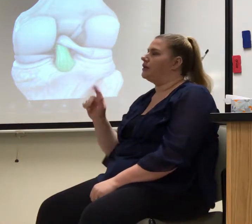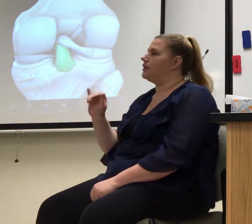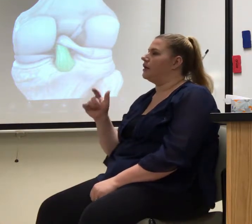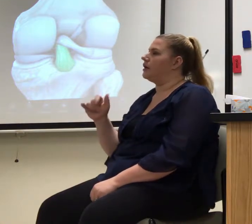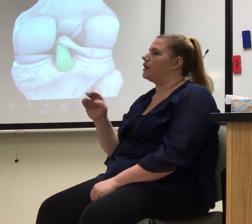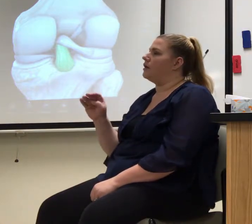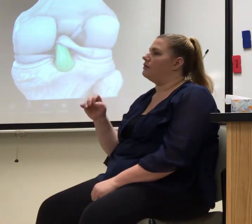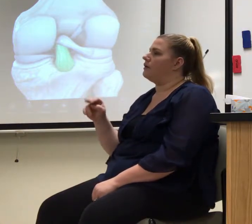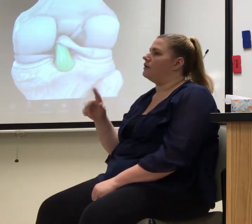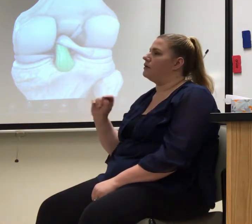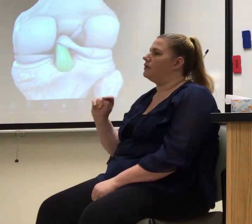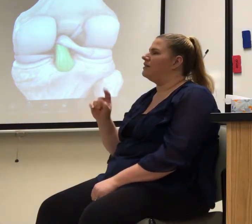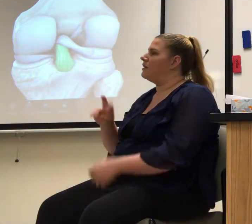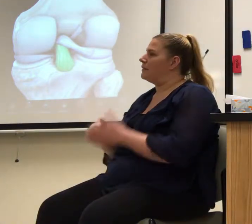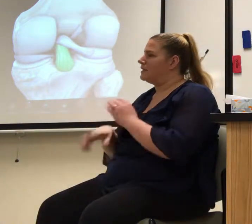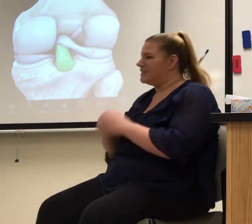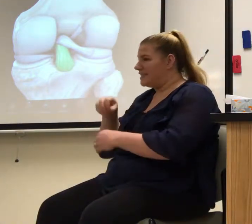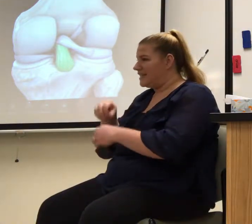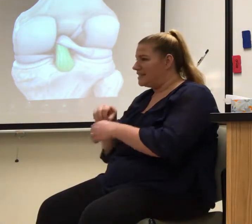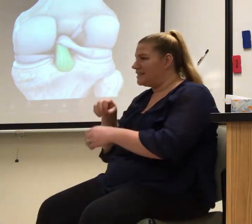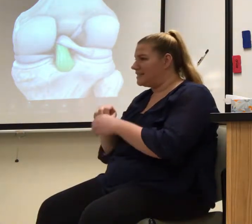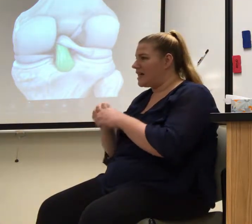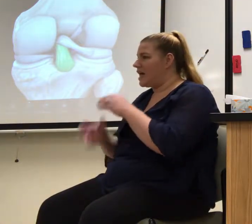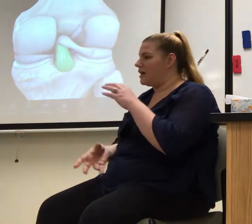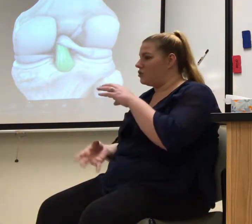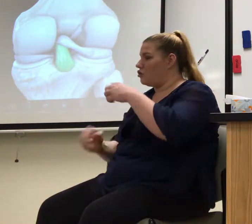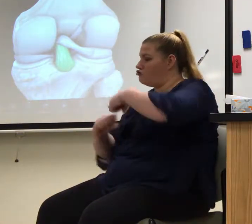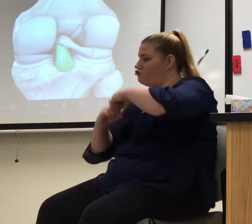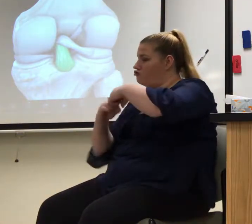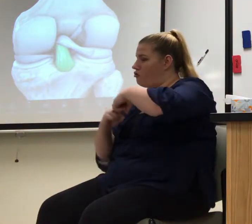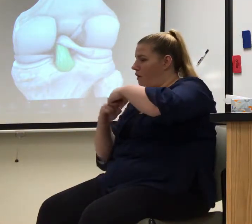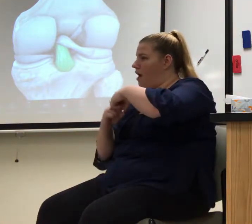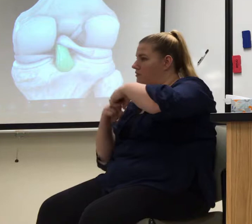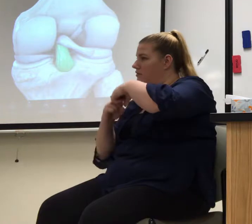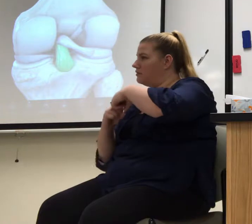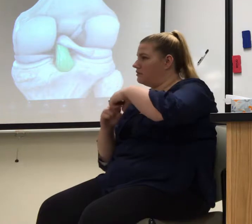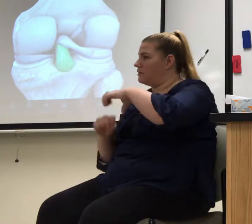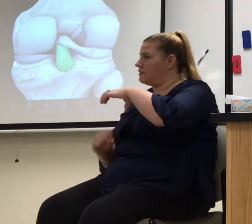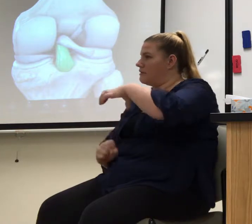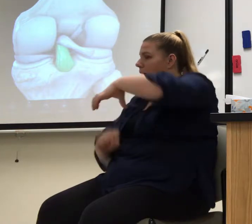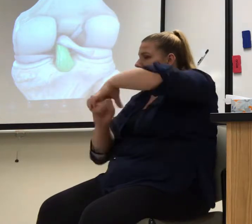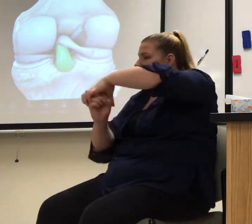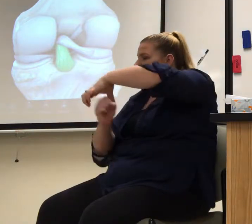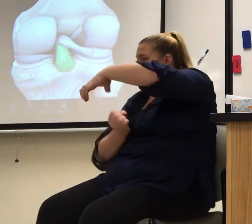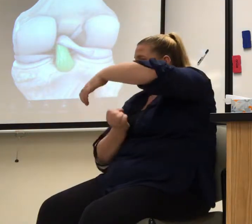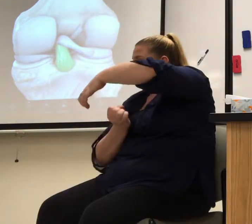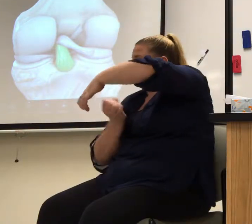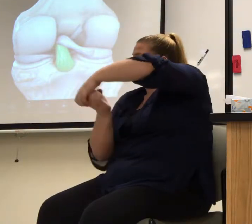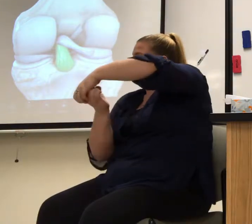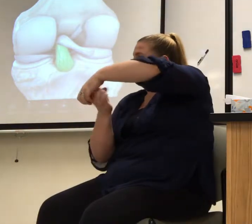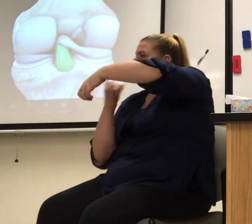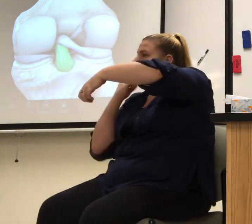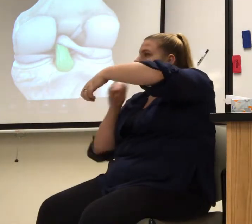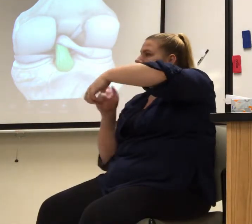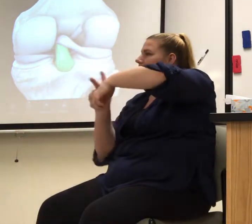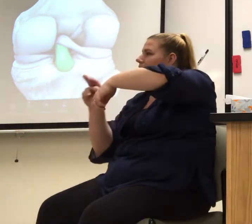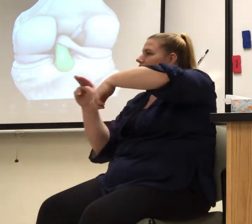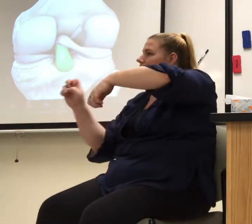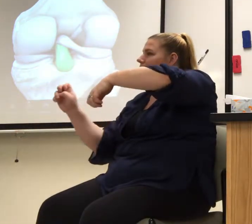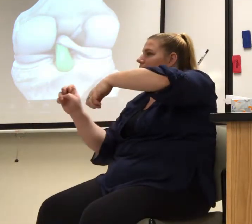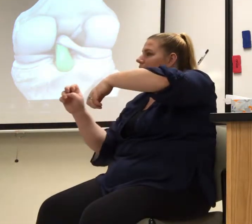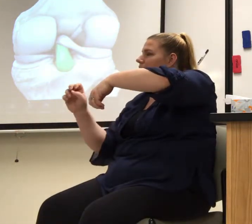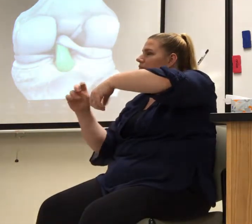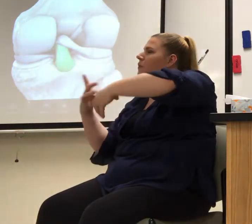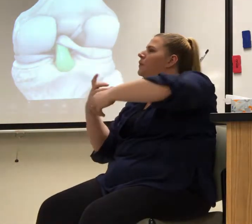That means they're inside the joint capsule of the knee. So basically, these are called the cruciates.